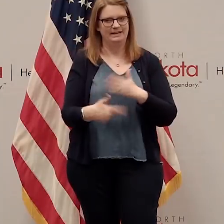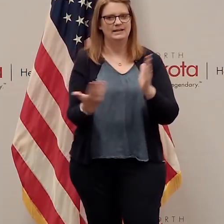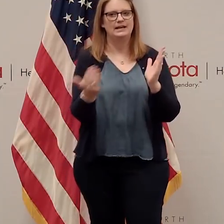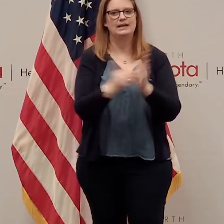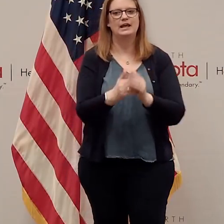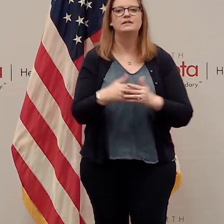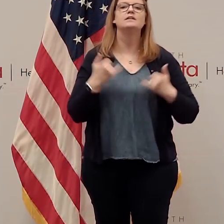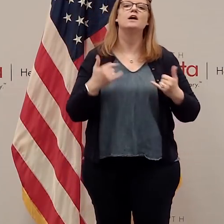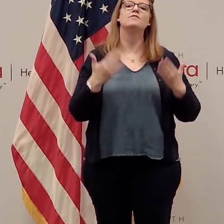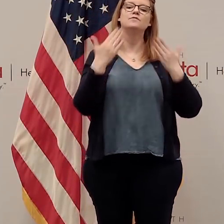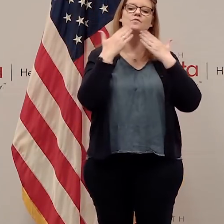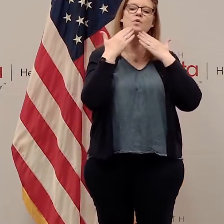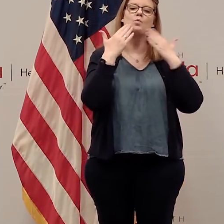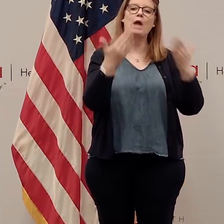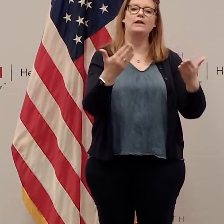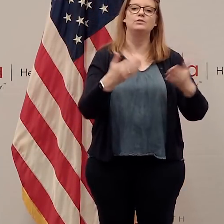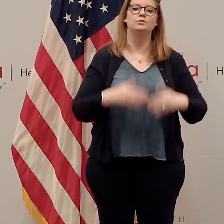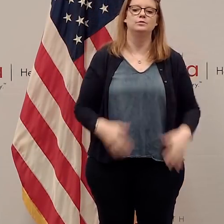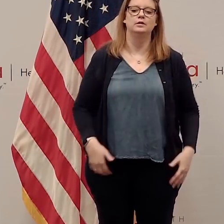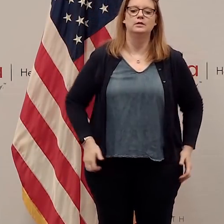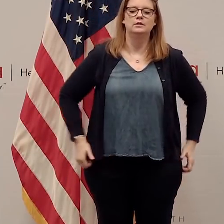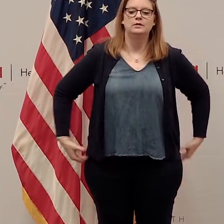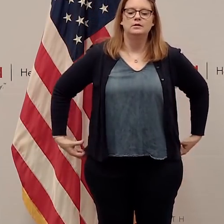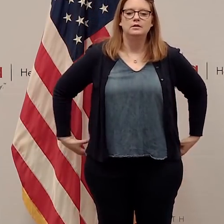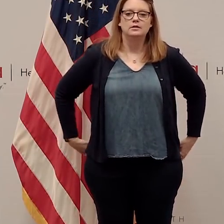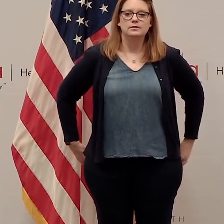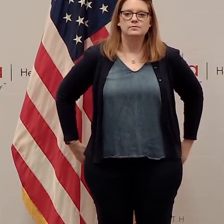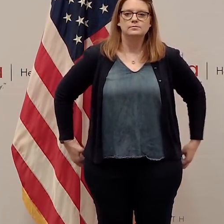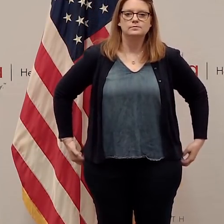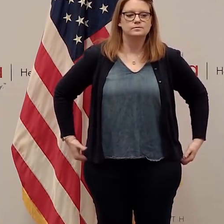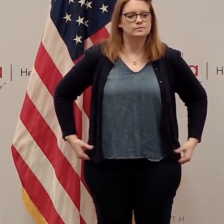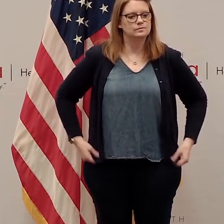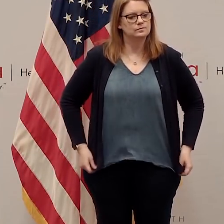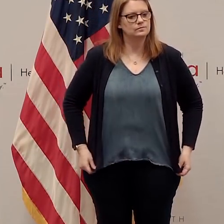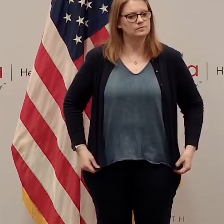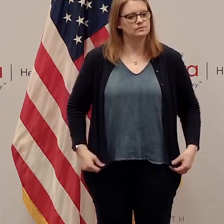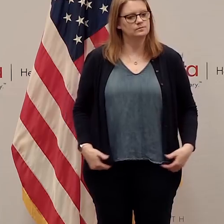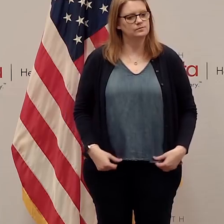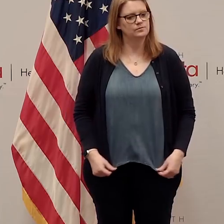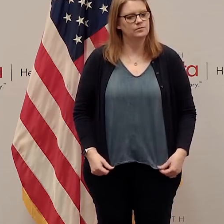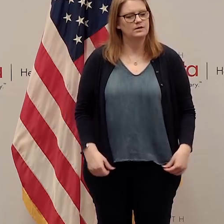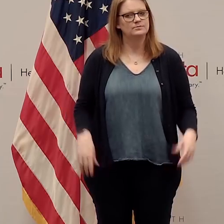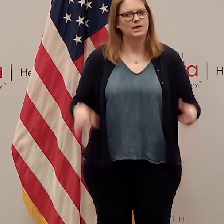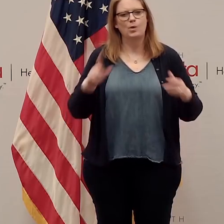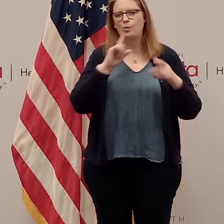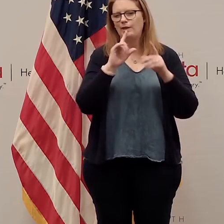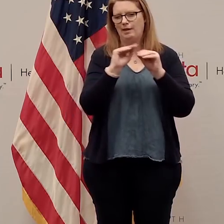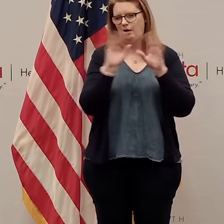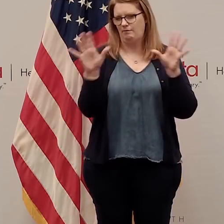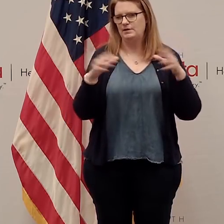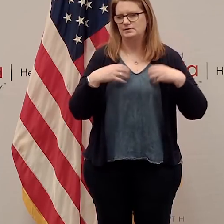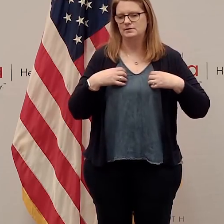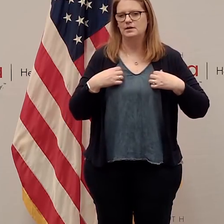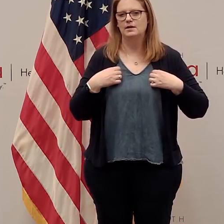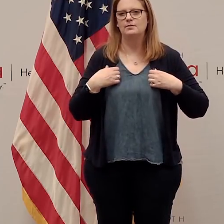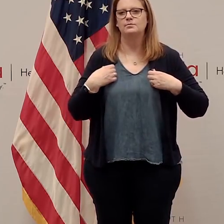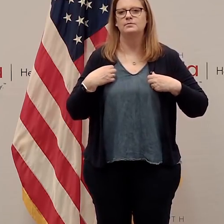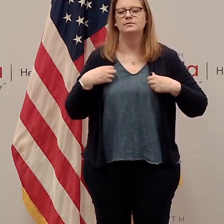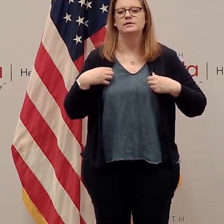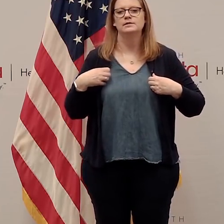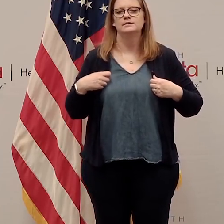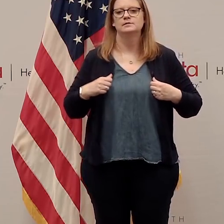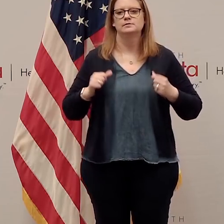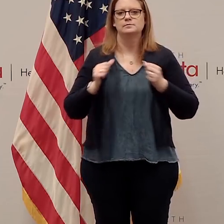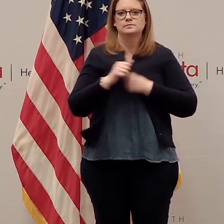the gratitude section for today, would want to give just an obvious one. We've mentioned them a number of times.